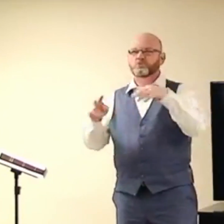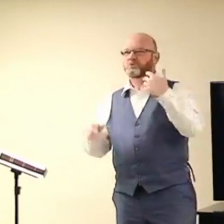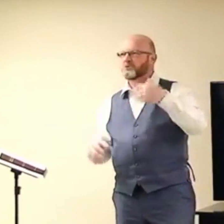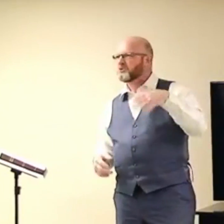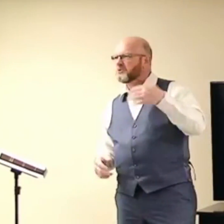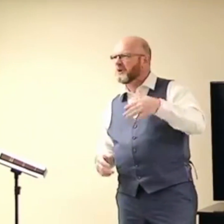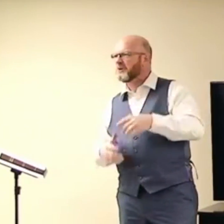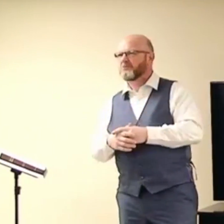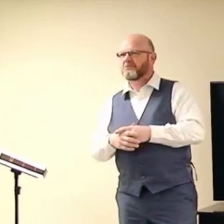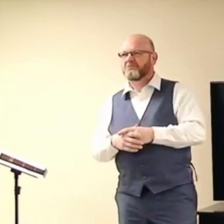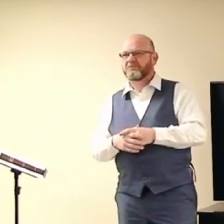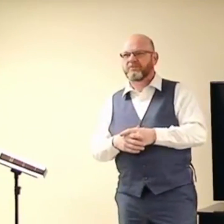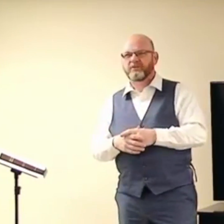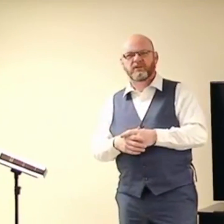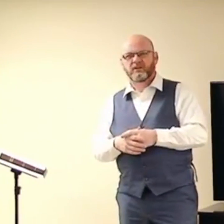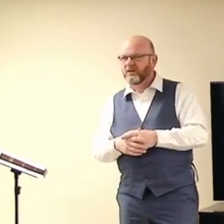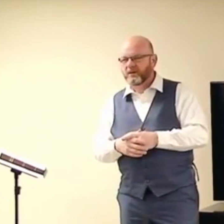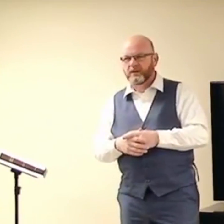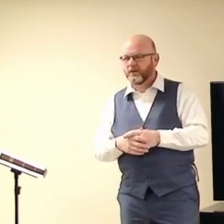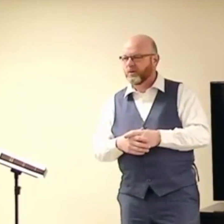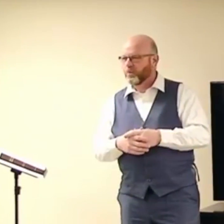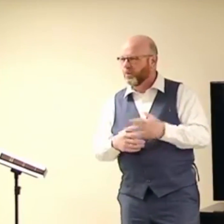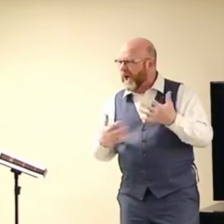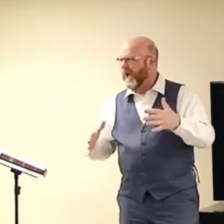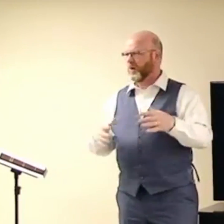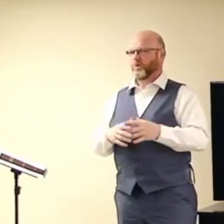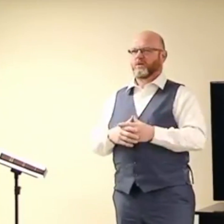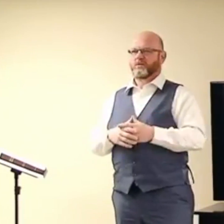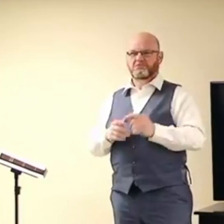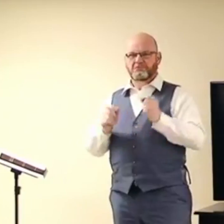I look around. Beautiful, it's amazing, wow,